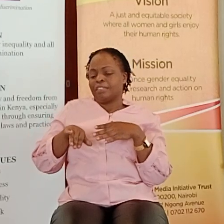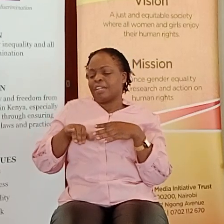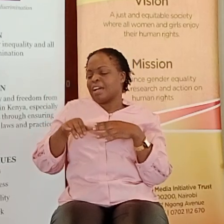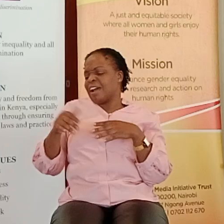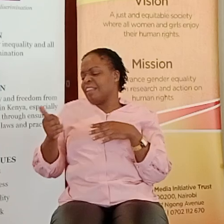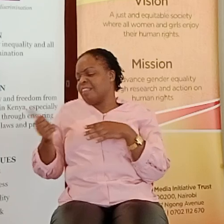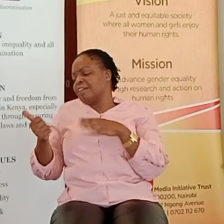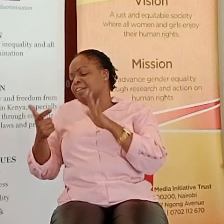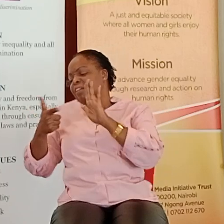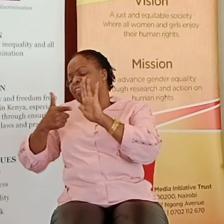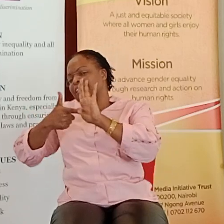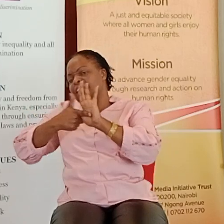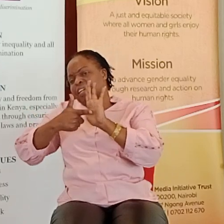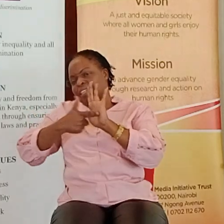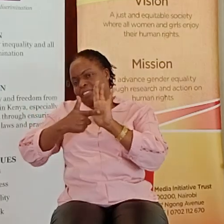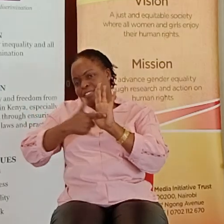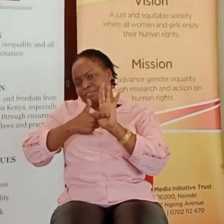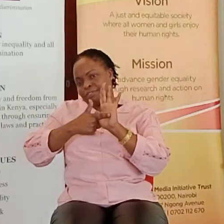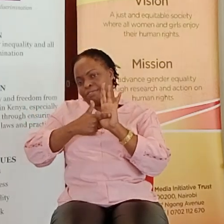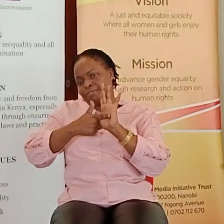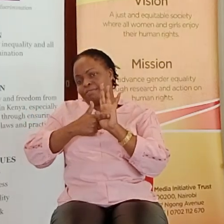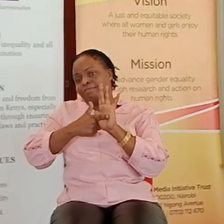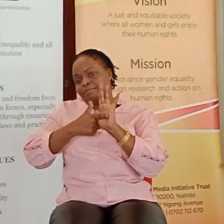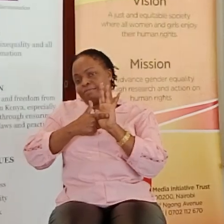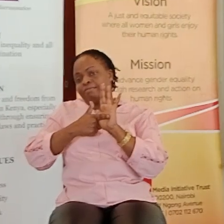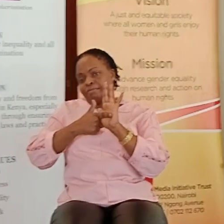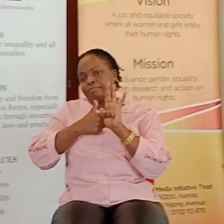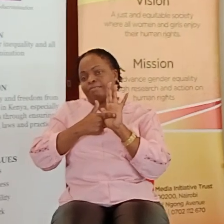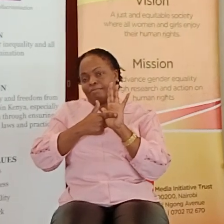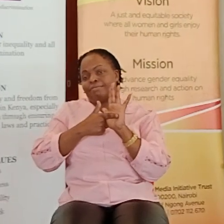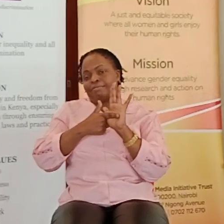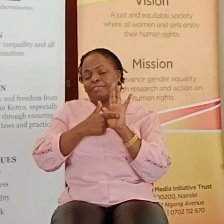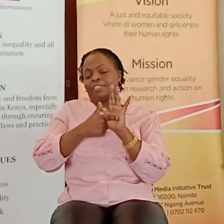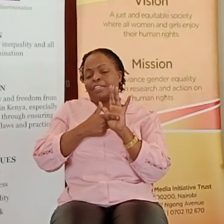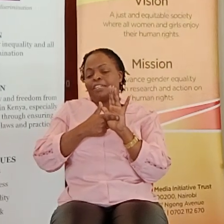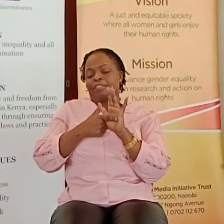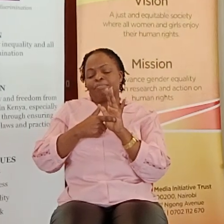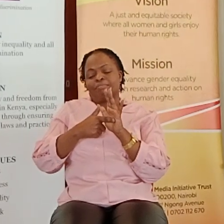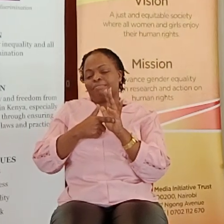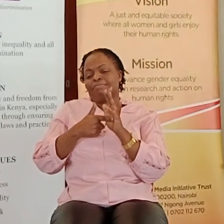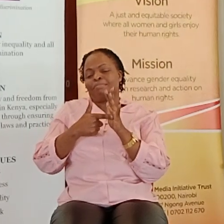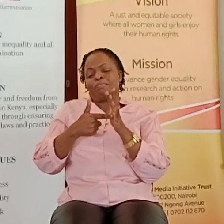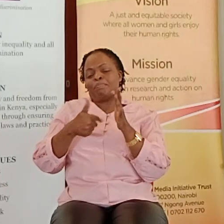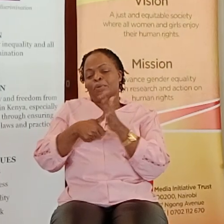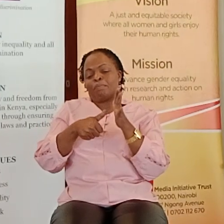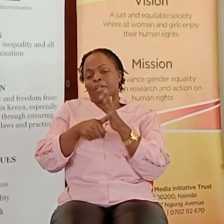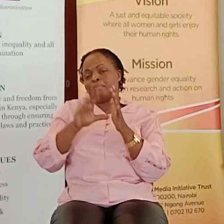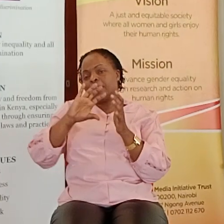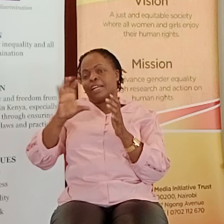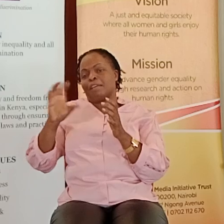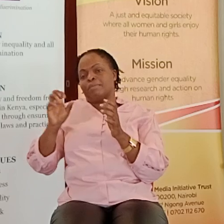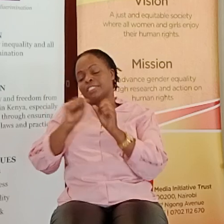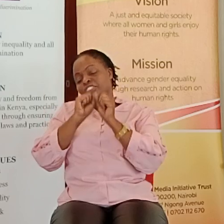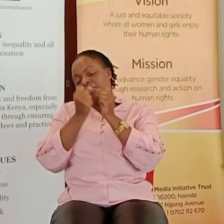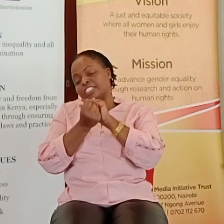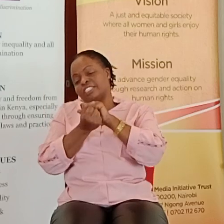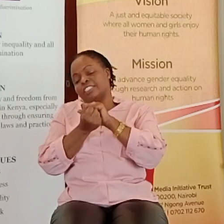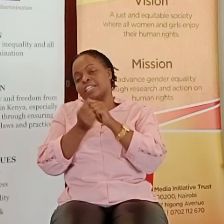negatively and so hard by climate change, which is a global crisis. She said